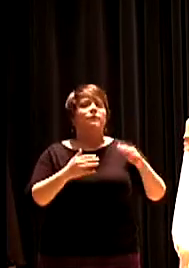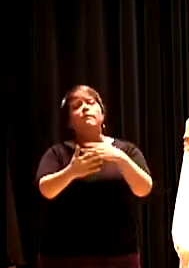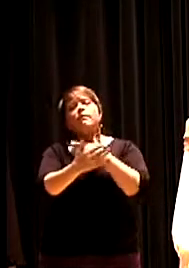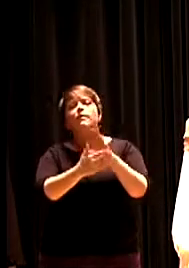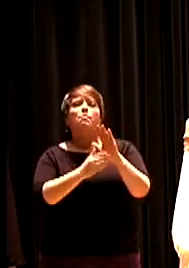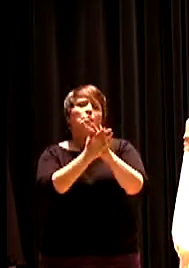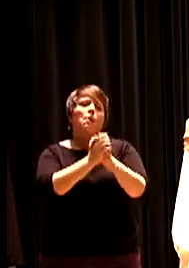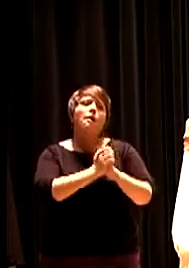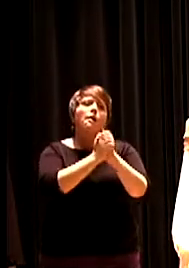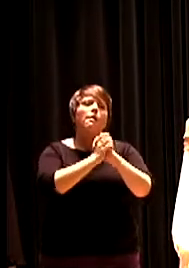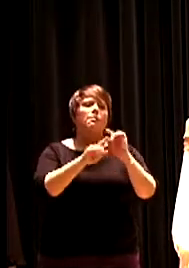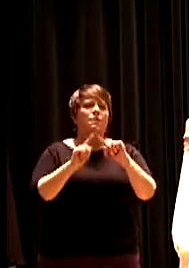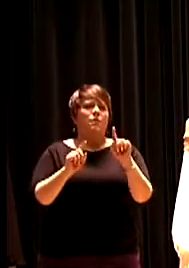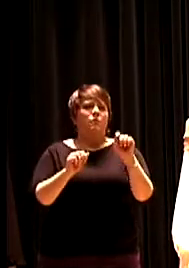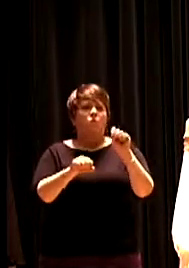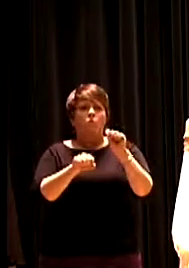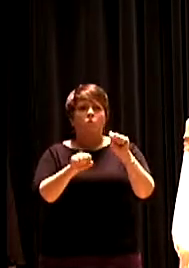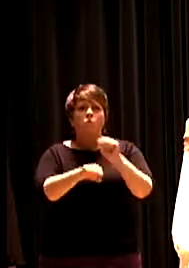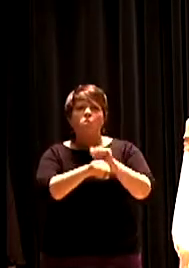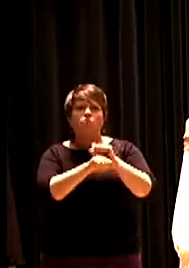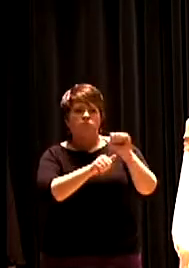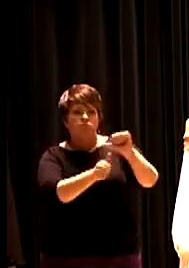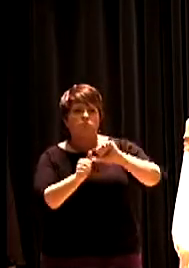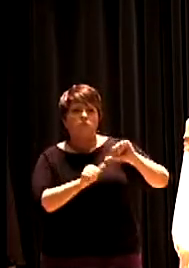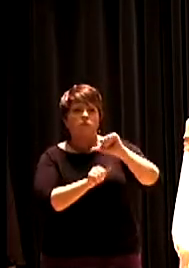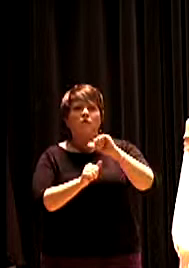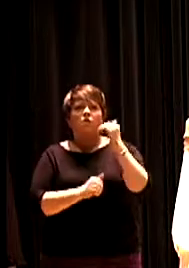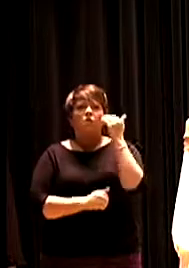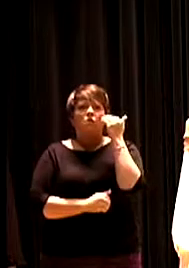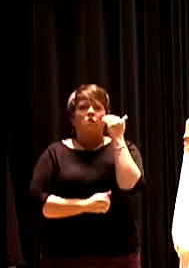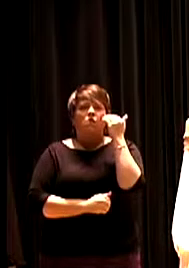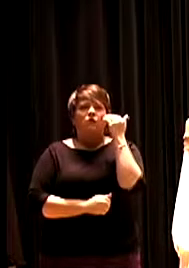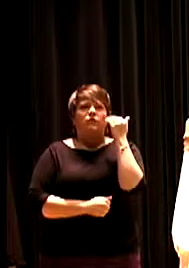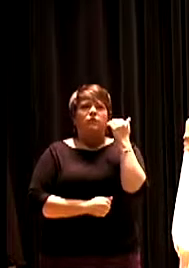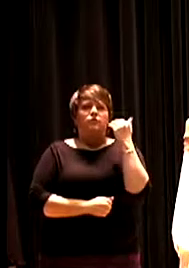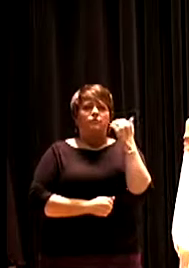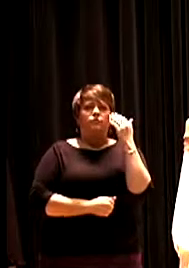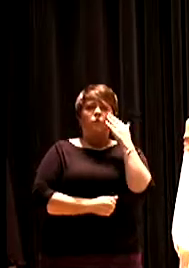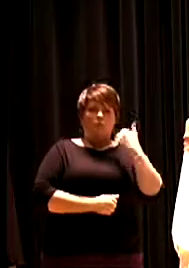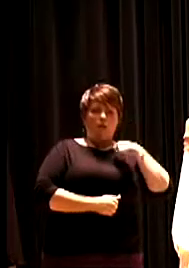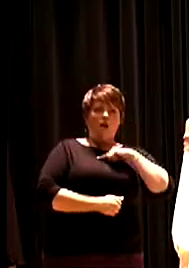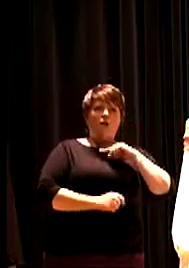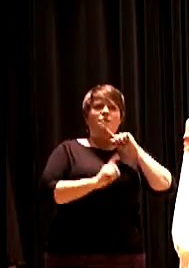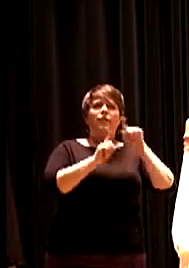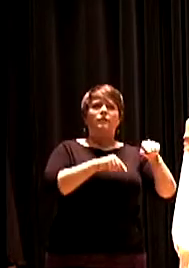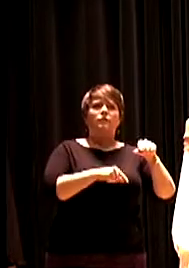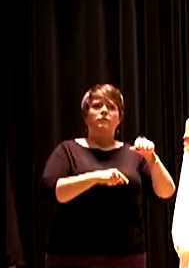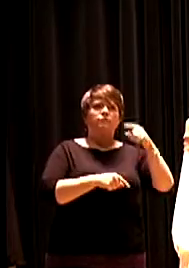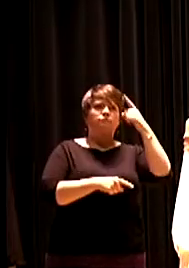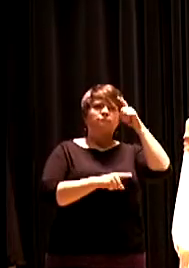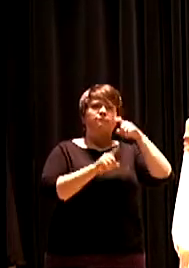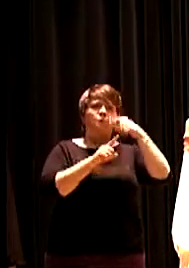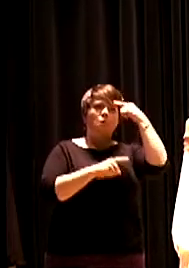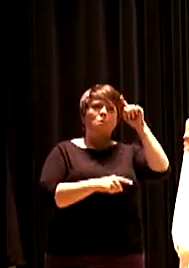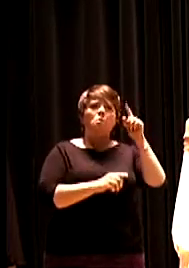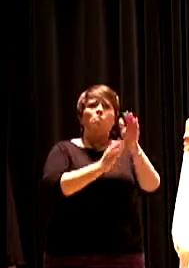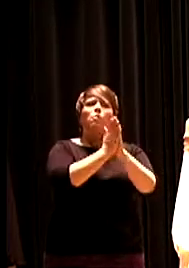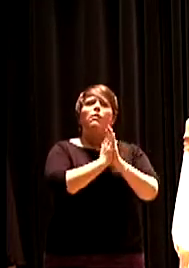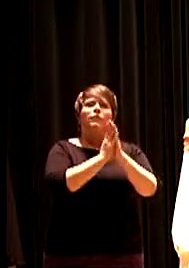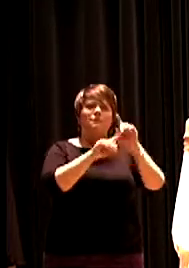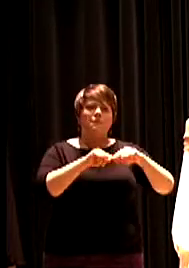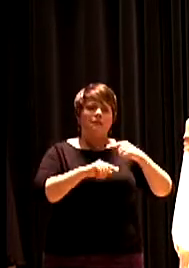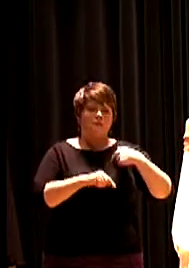go out and work as though the very answer to our prayers depended on us and not upon